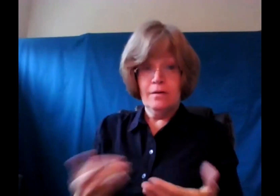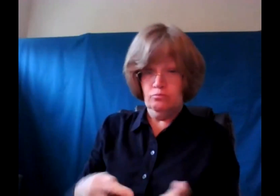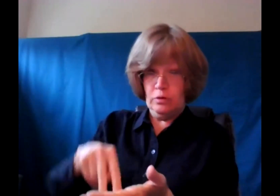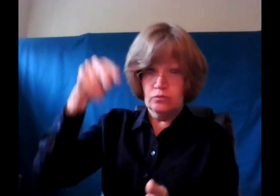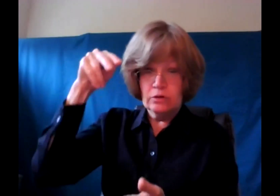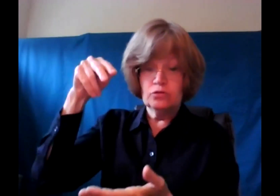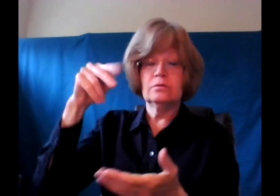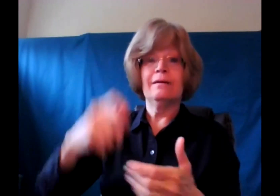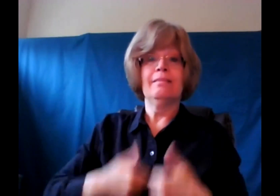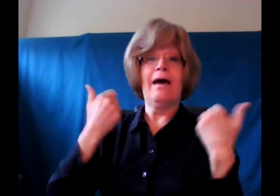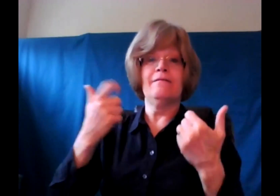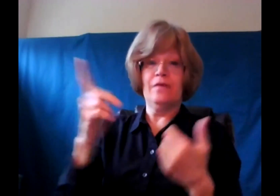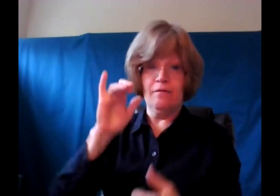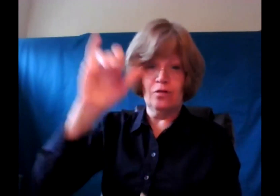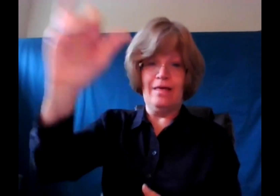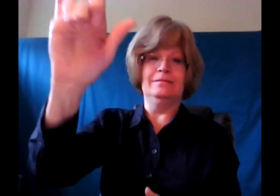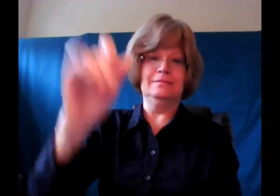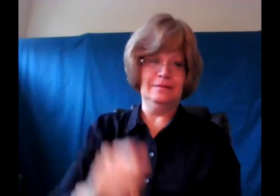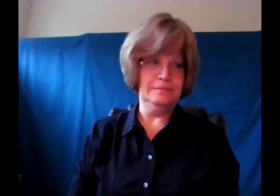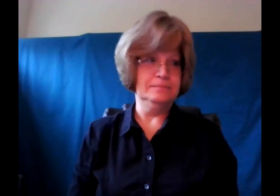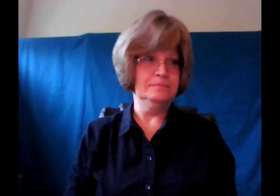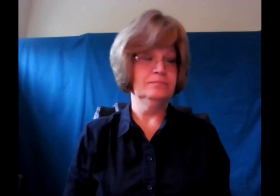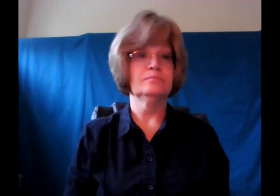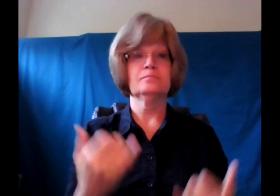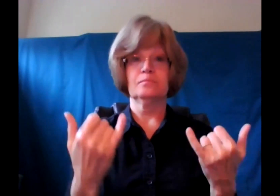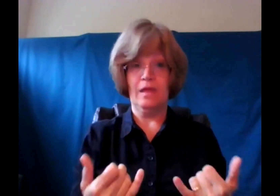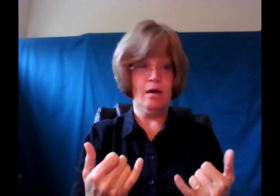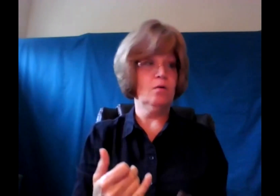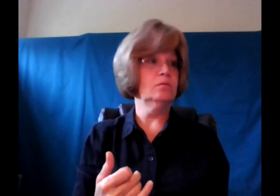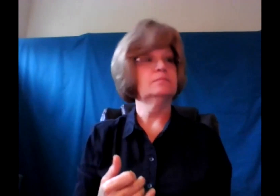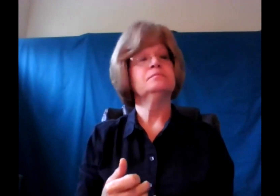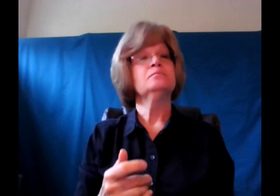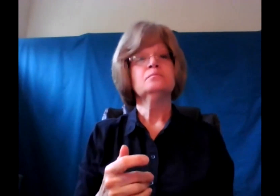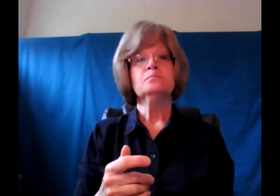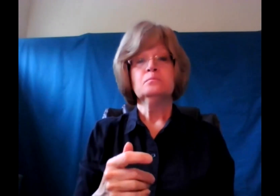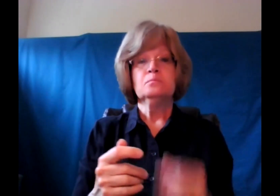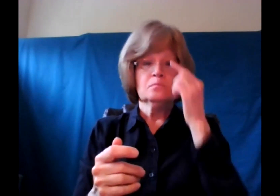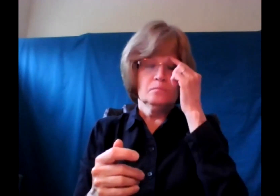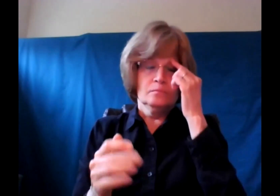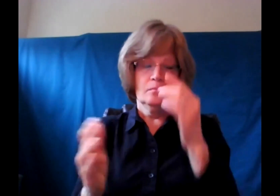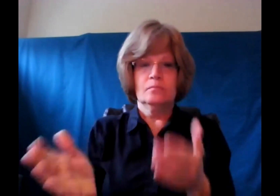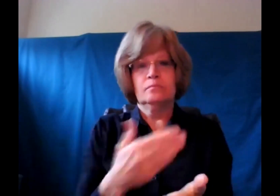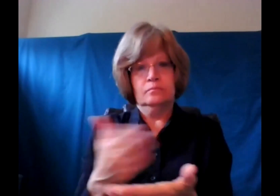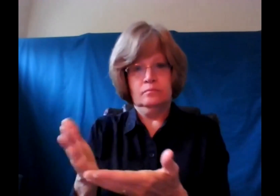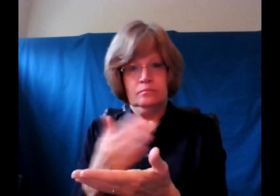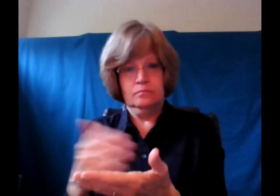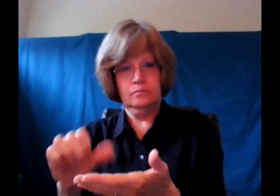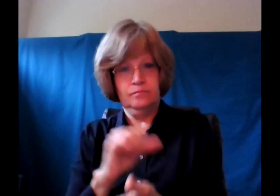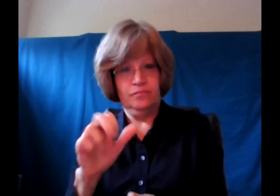body, and life everlasting. I ask you to flip over a few pages to page